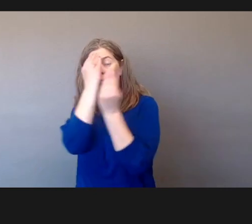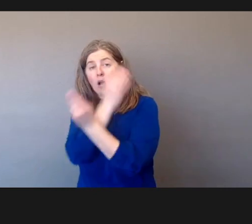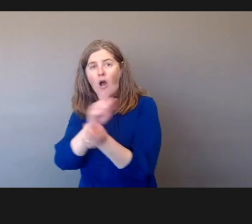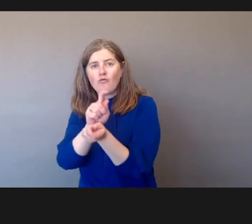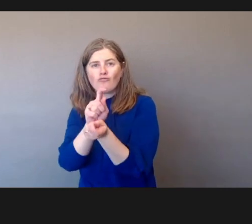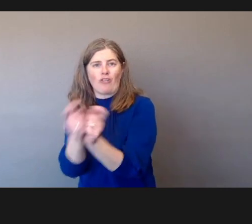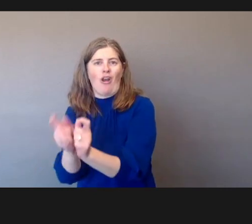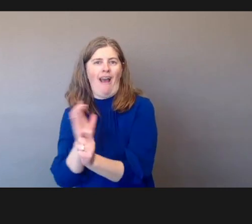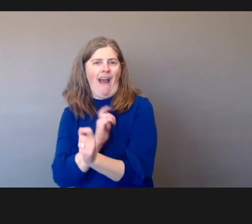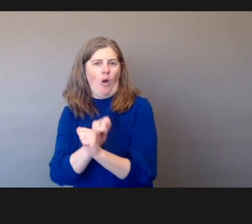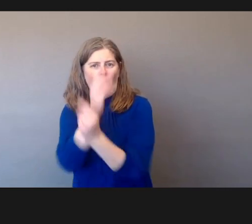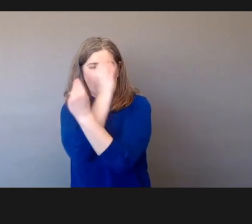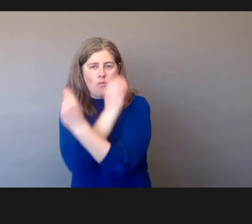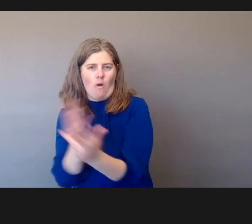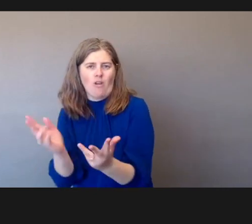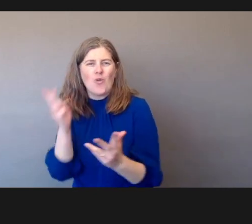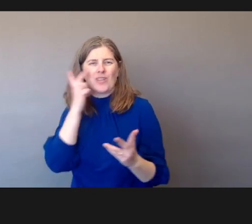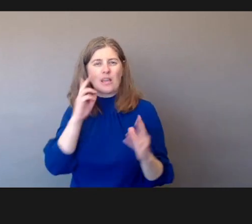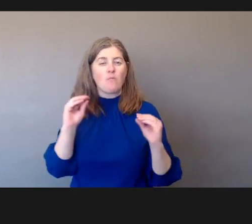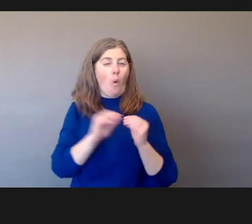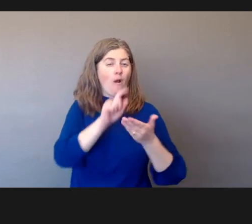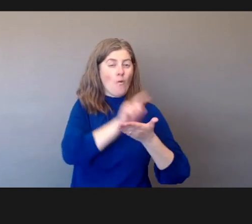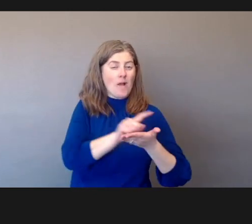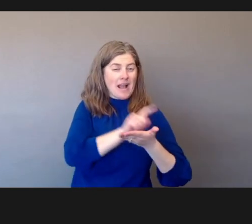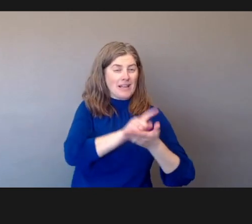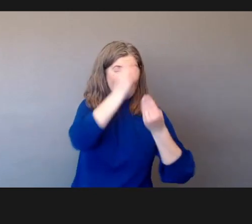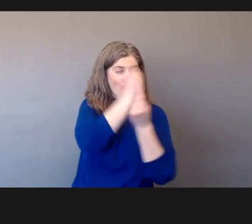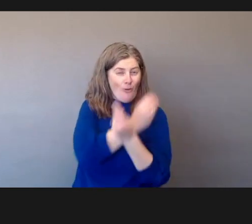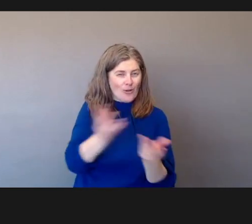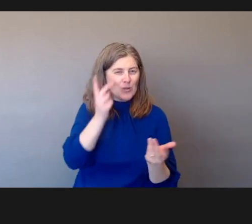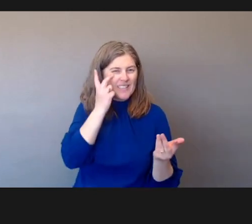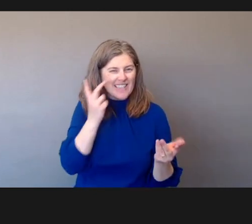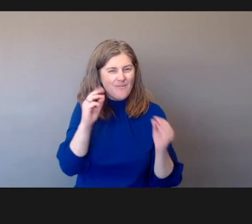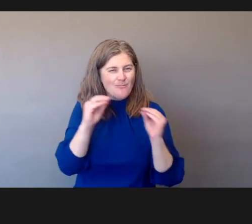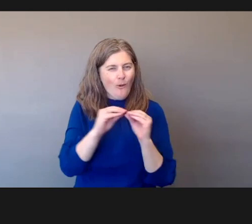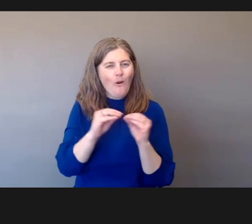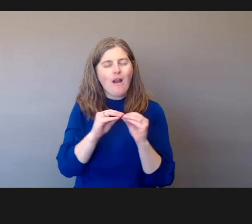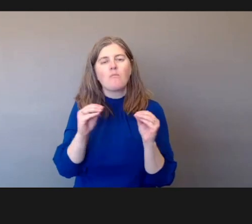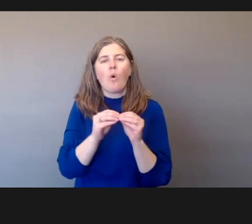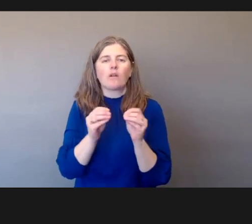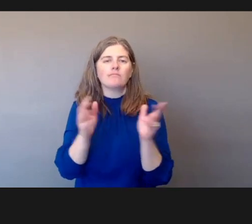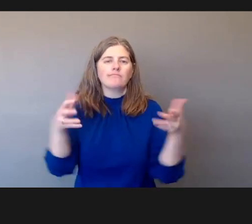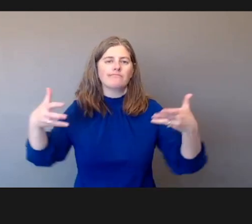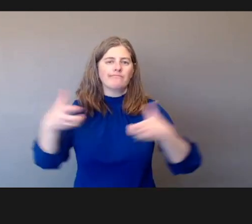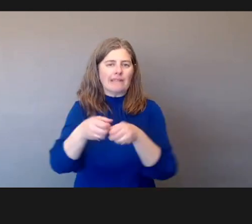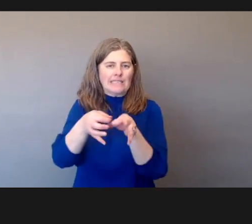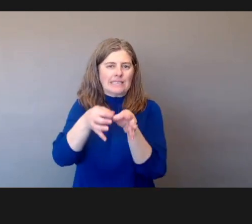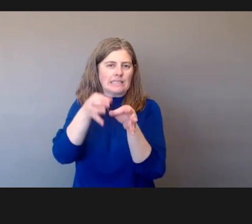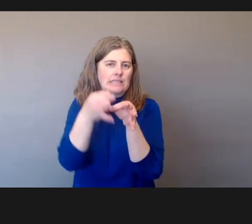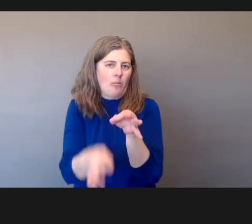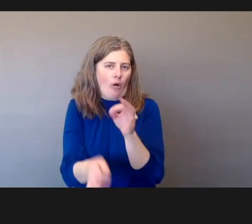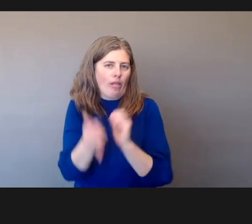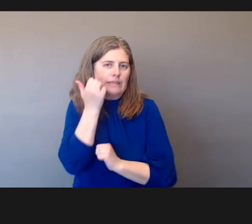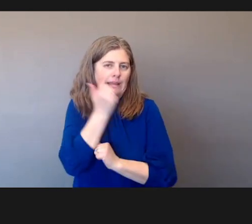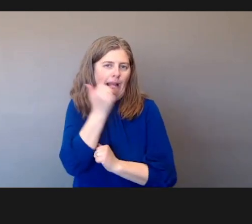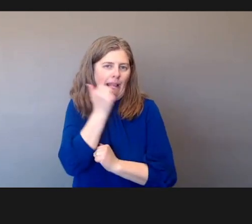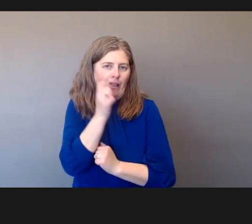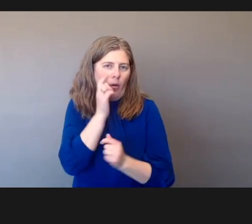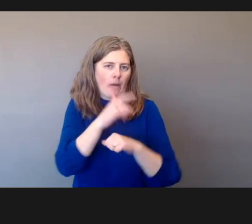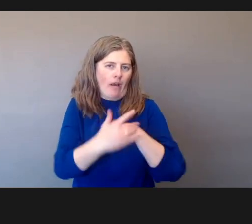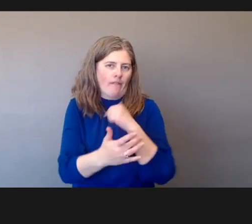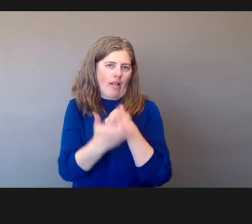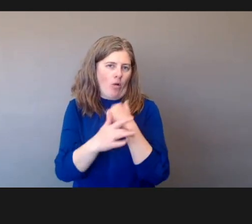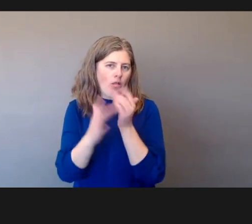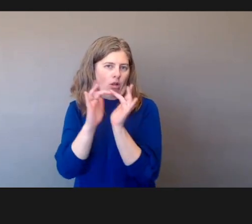see more weekly reports on things and just much simpler daily reports that'll be available